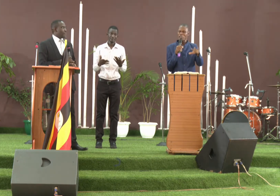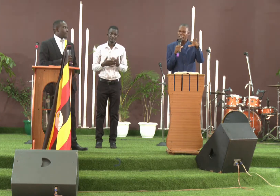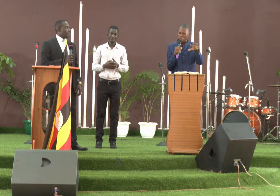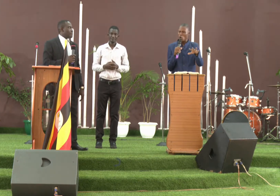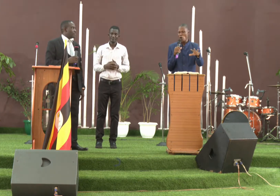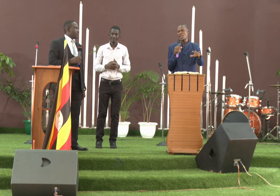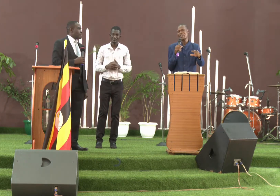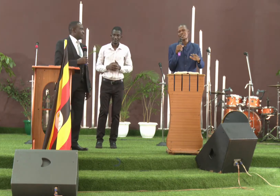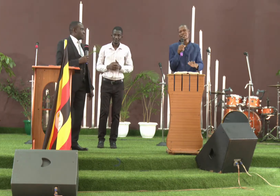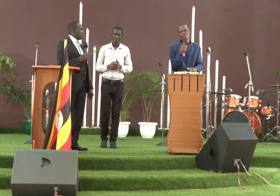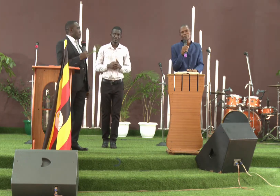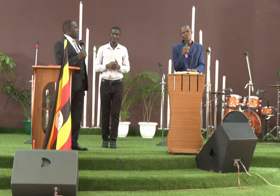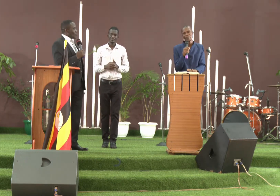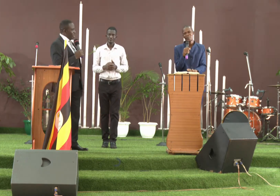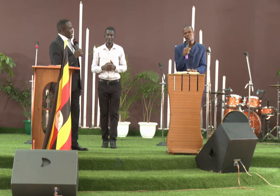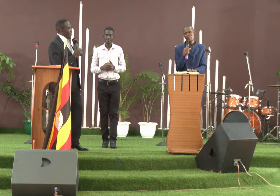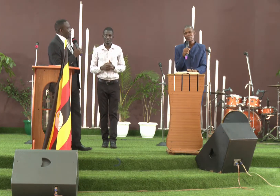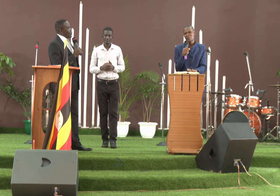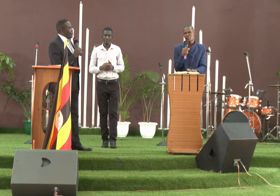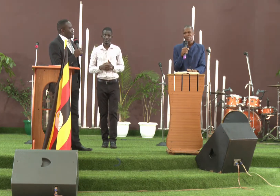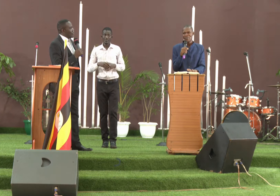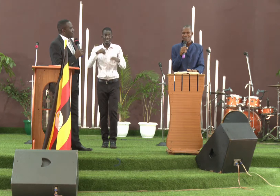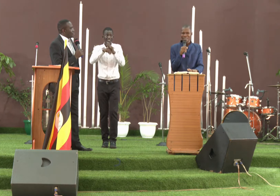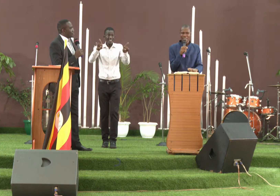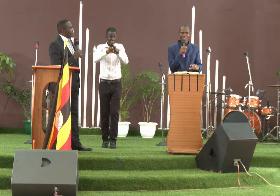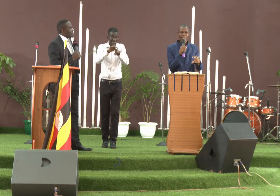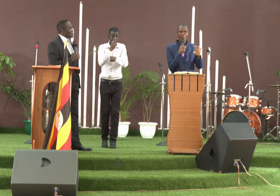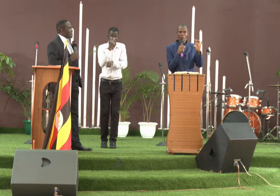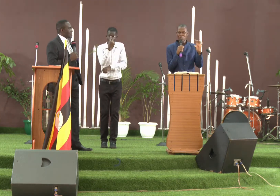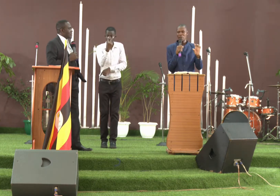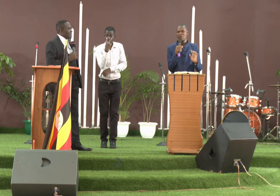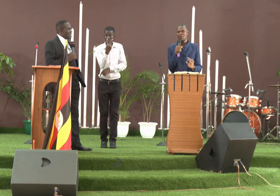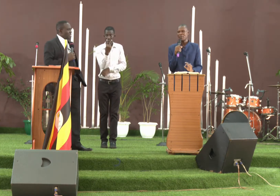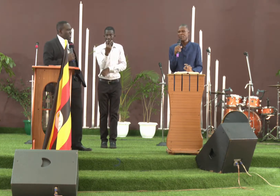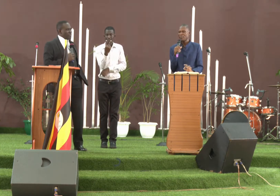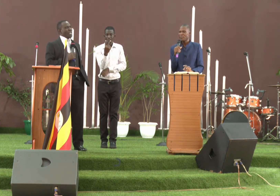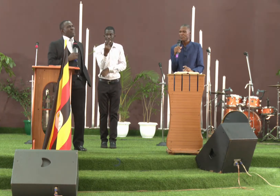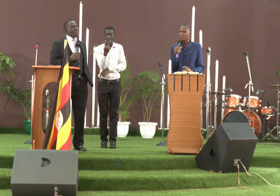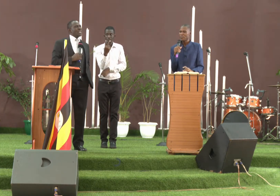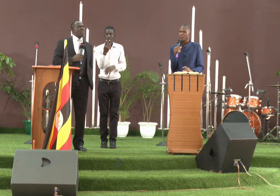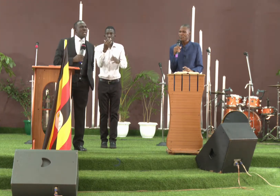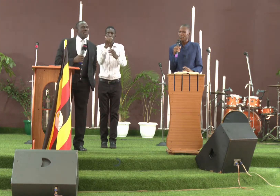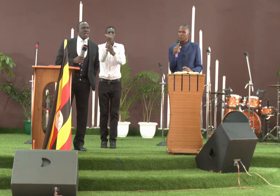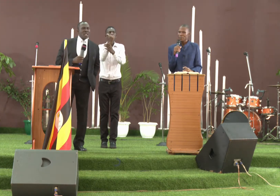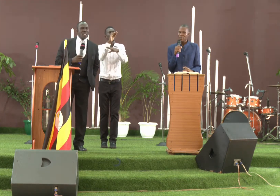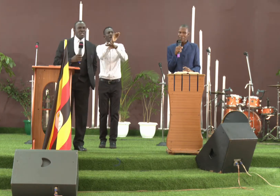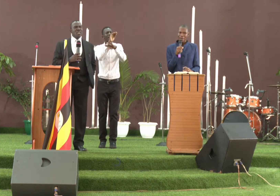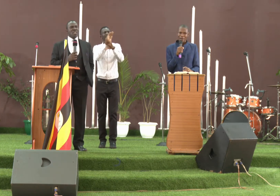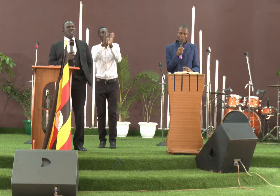I will protect you always. Mukolesebwa kwekumu. In the same vision, Ibrahim abuza